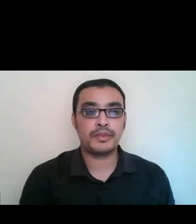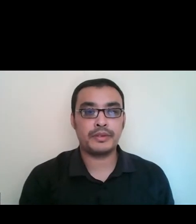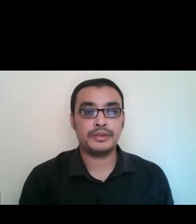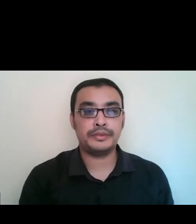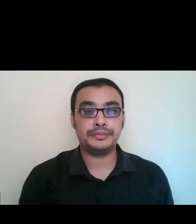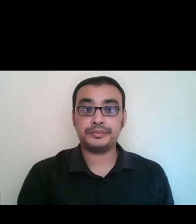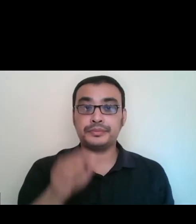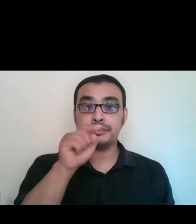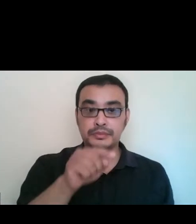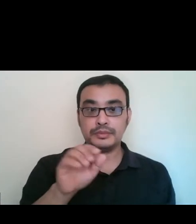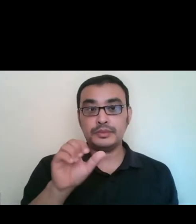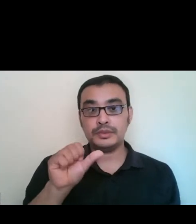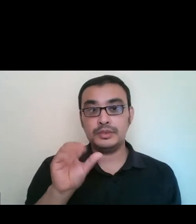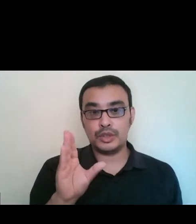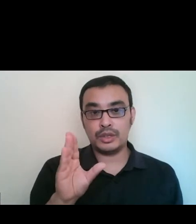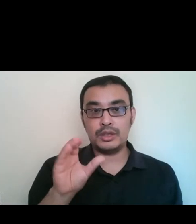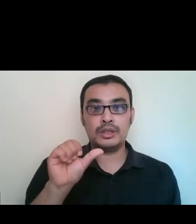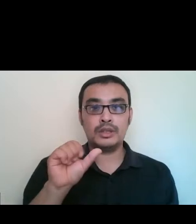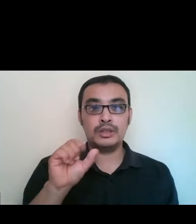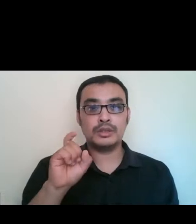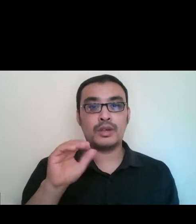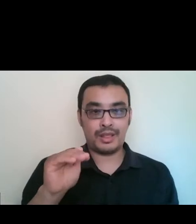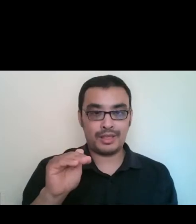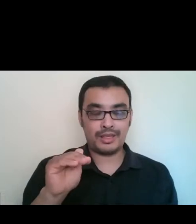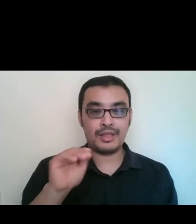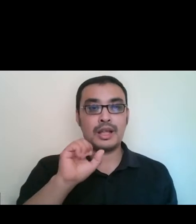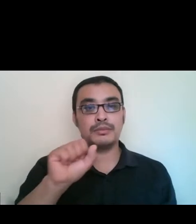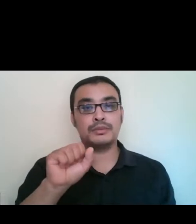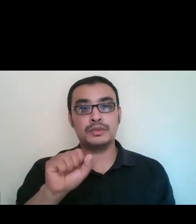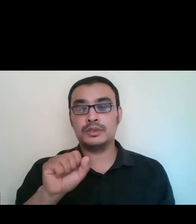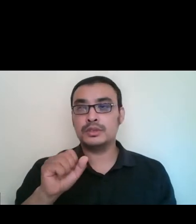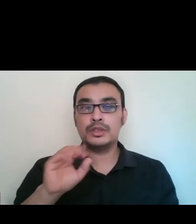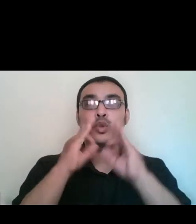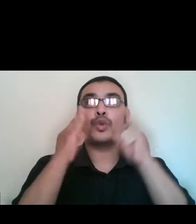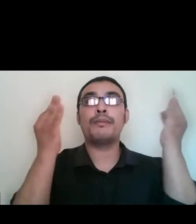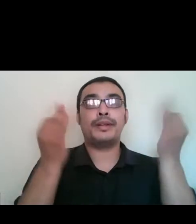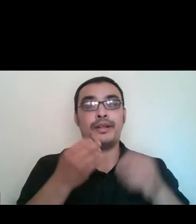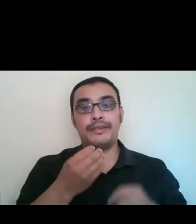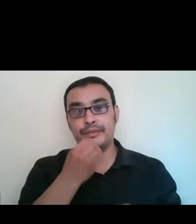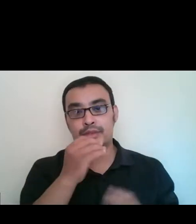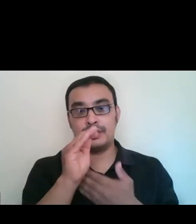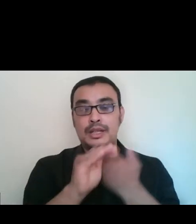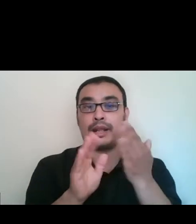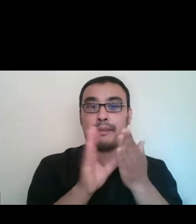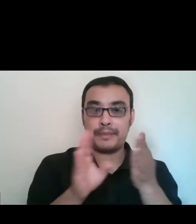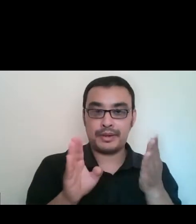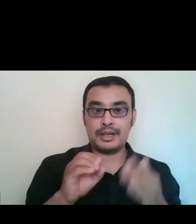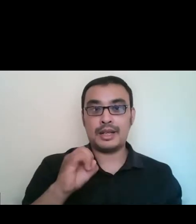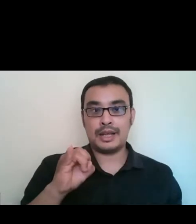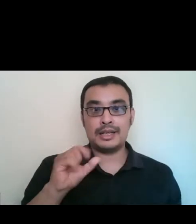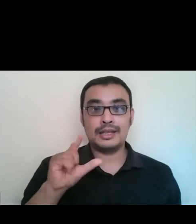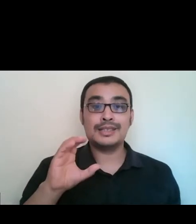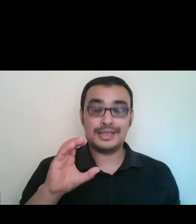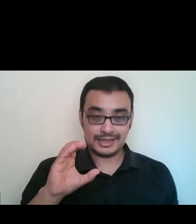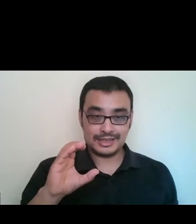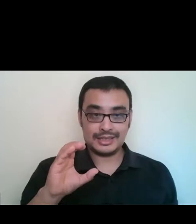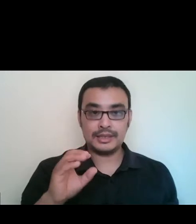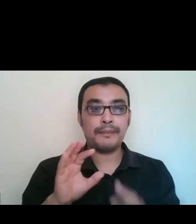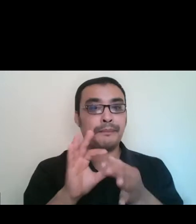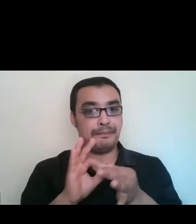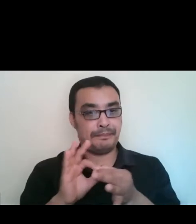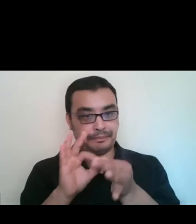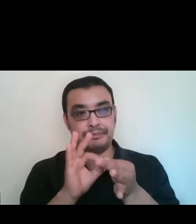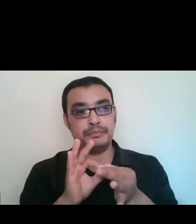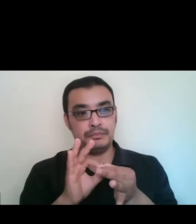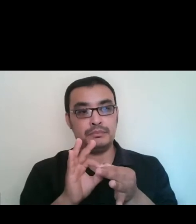With the Jai Jagat Global Foot March, we experience the ILC collaboration